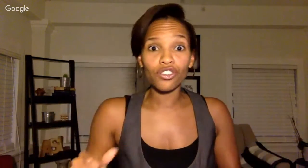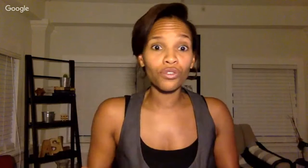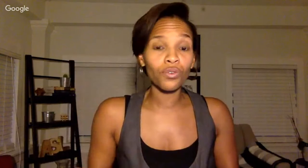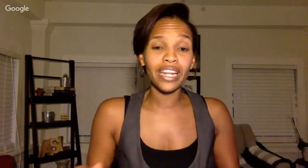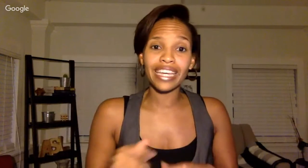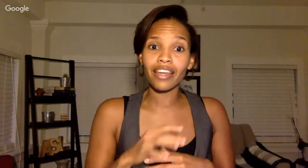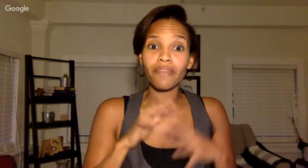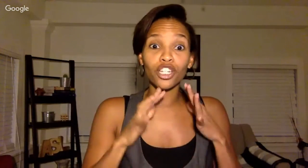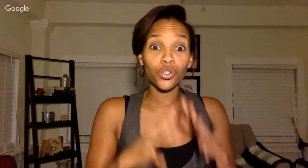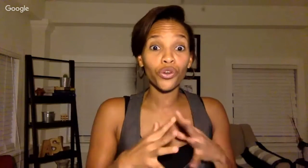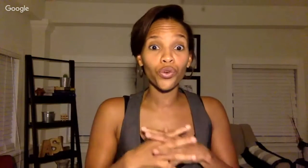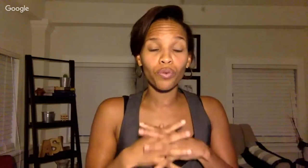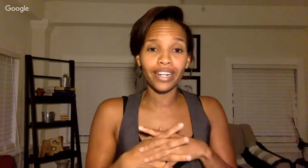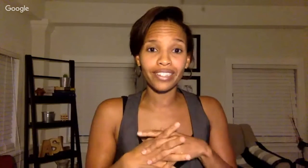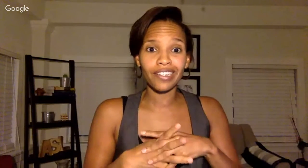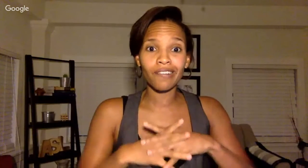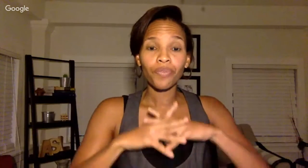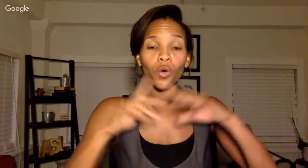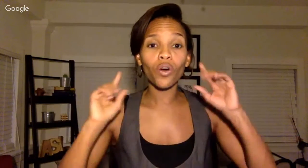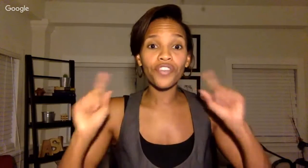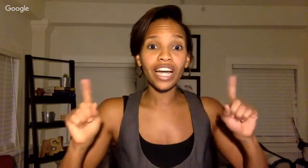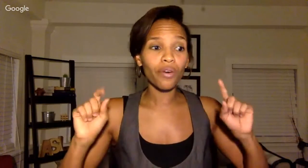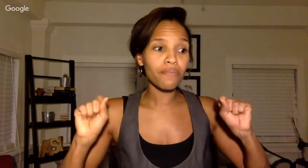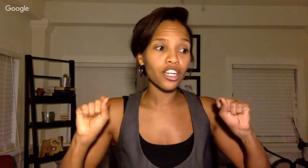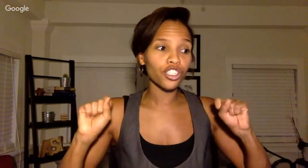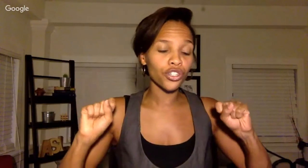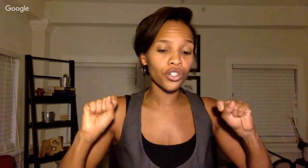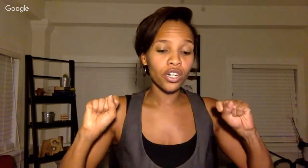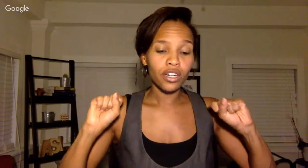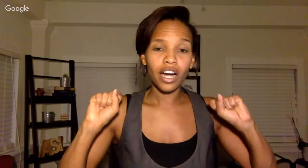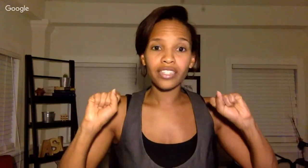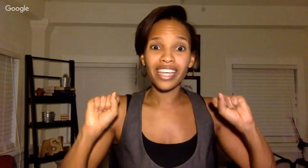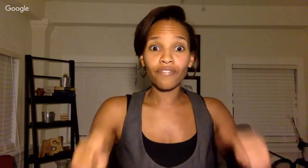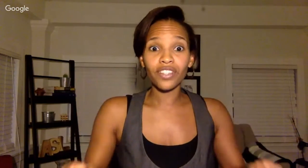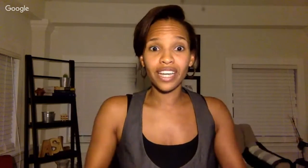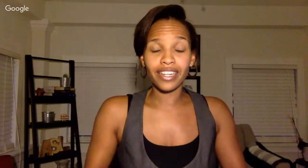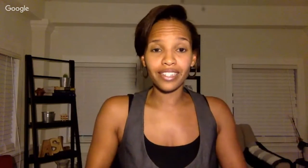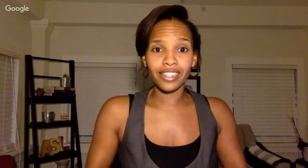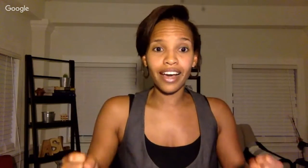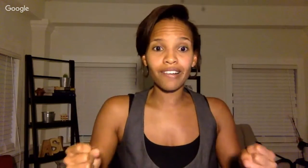too. And again, make sure you are practicing. One thing I want to make sure to emphasize is that